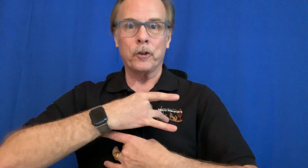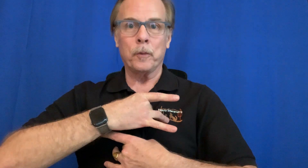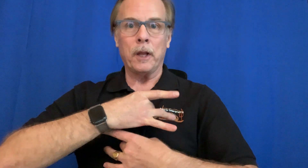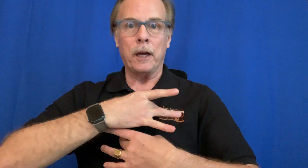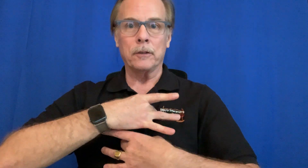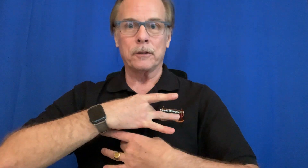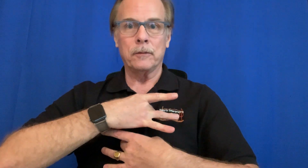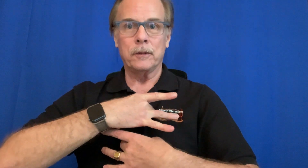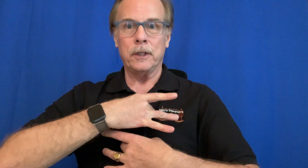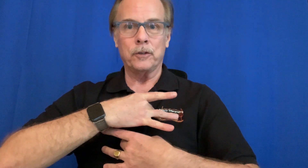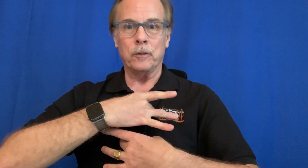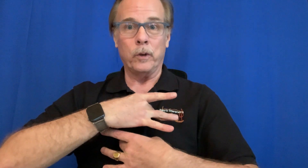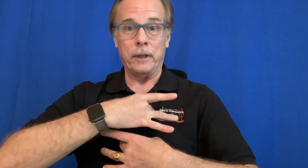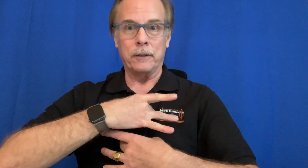your blouse, t-shirt, whatever,